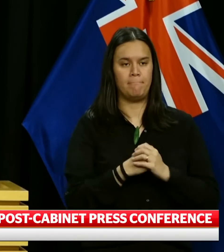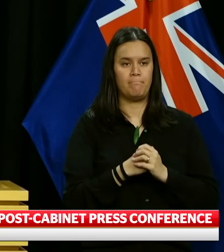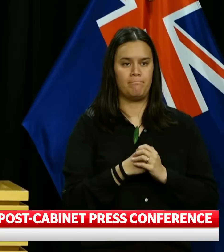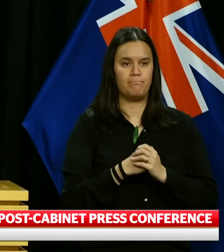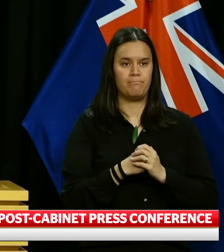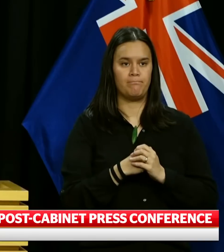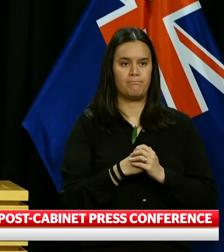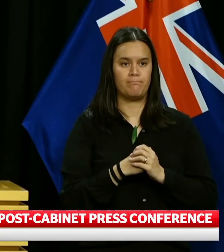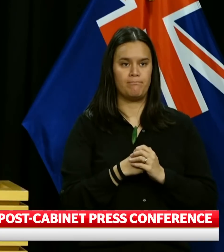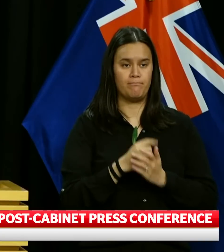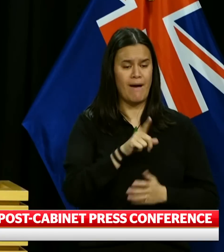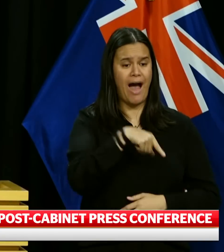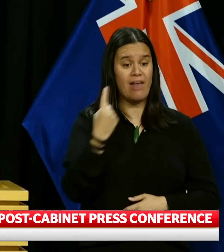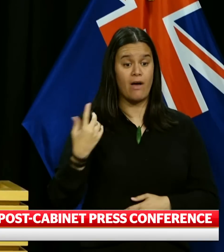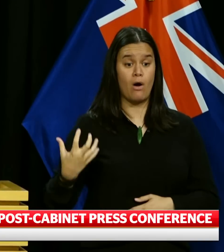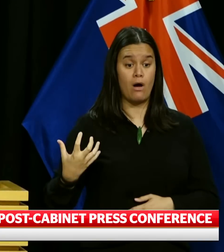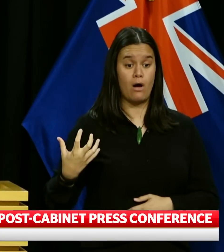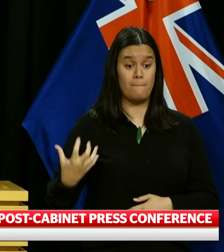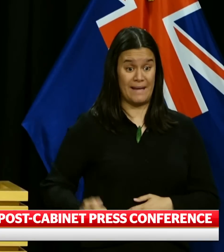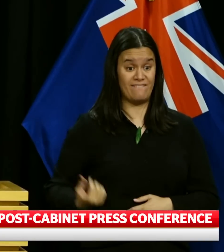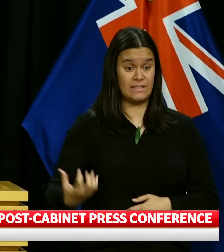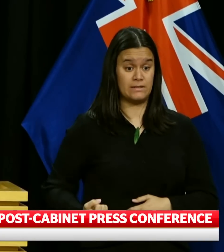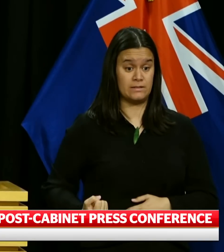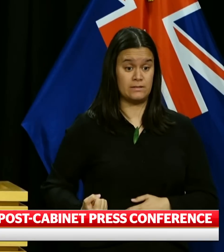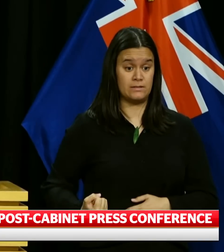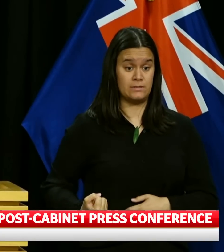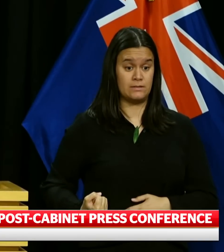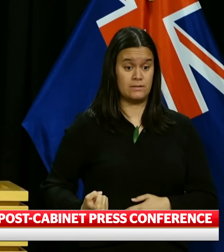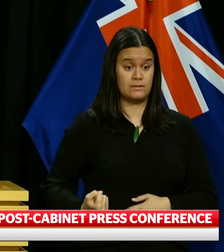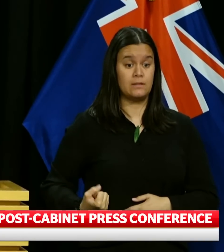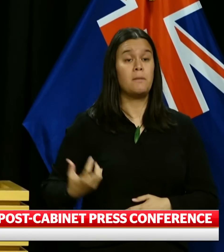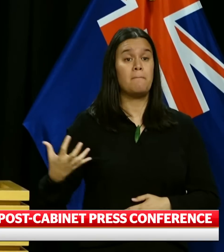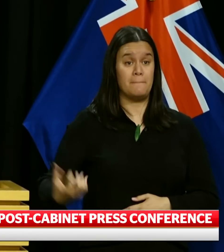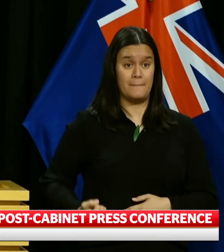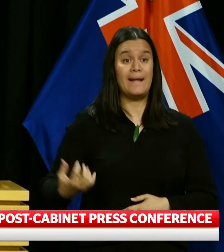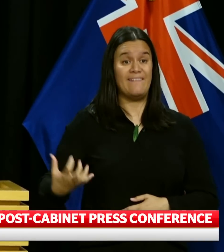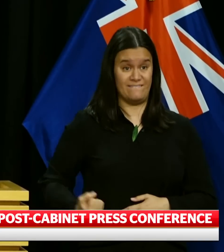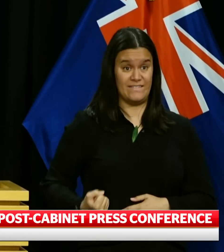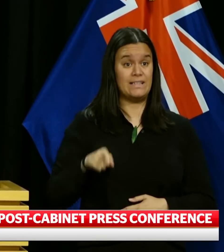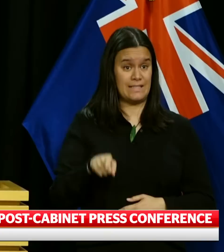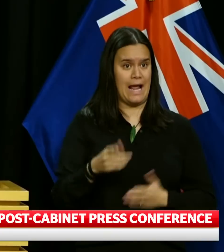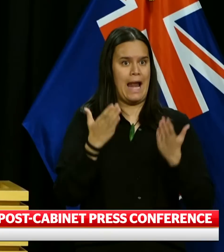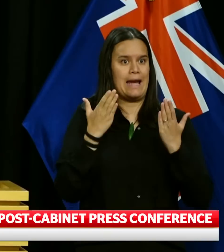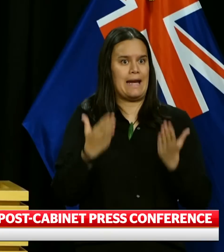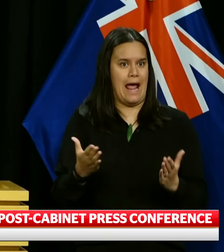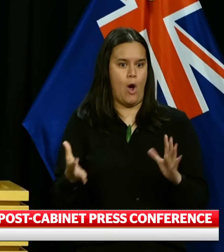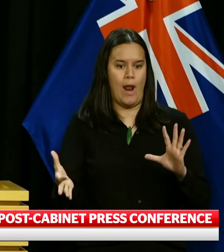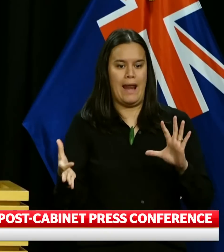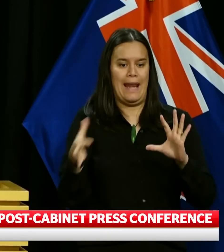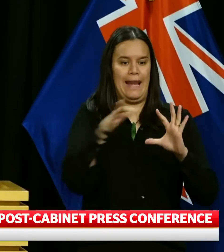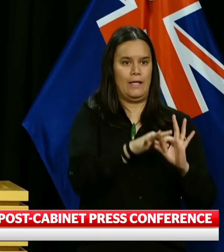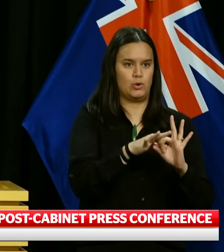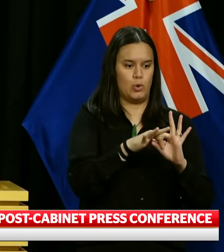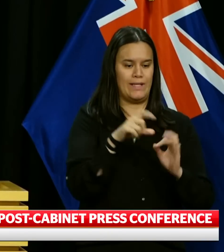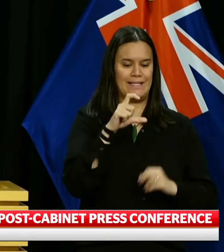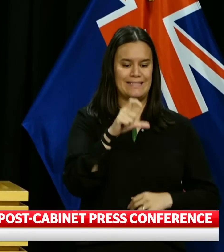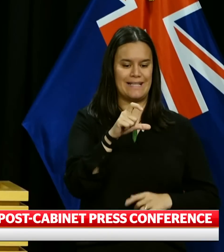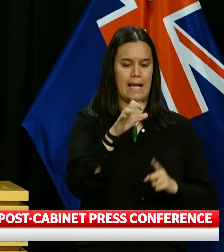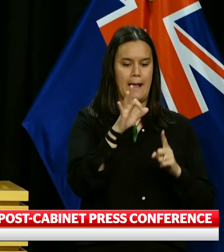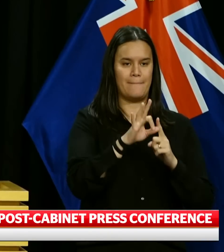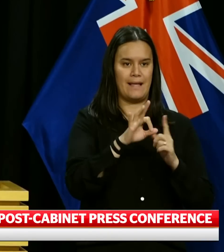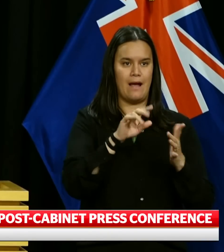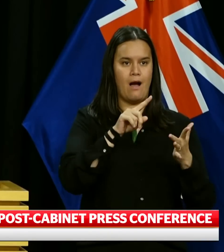to the CPI, which is higher, to make sure that people don't fall behind. This means that a couple on super will be better off by